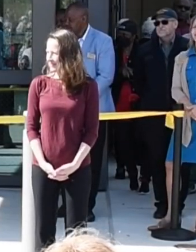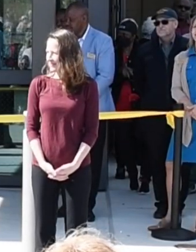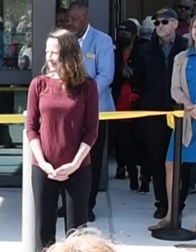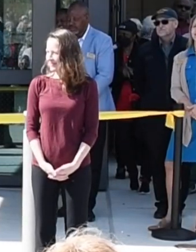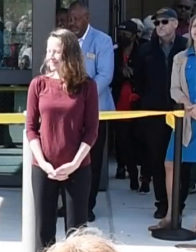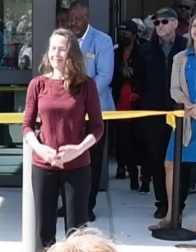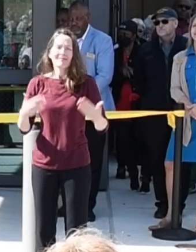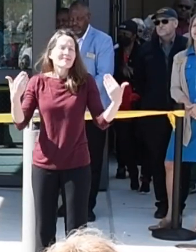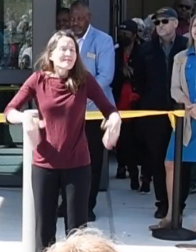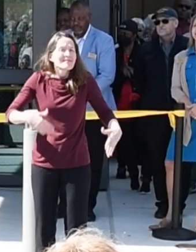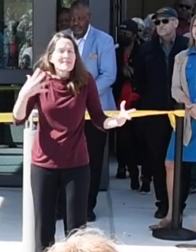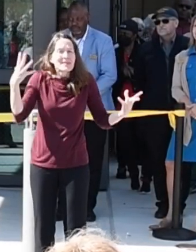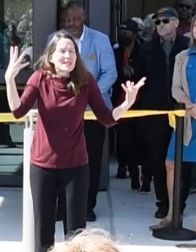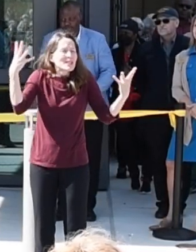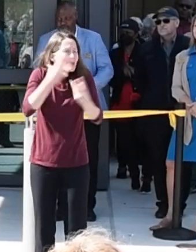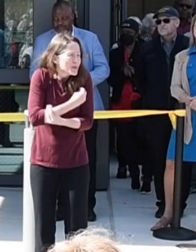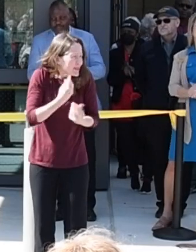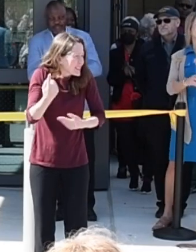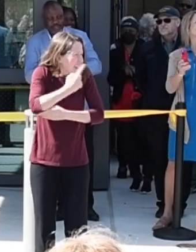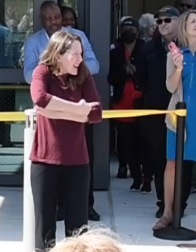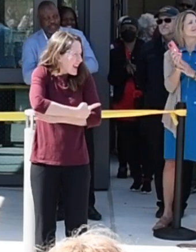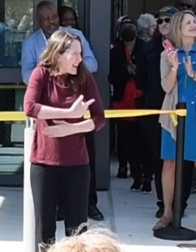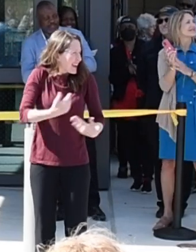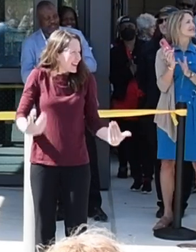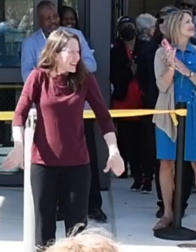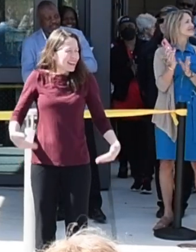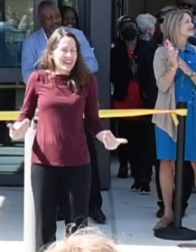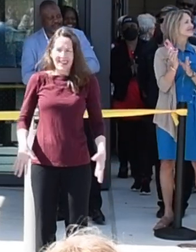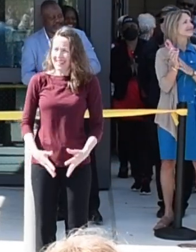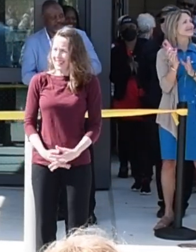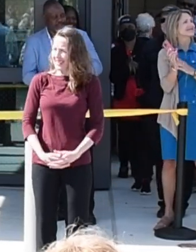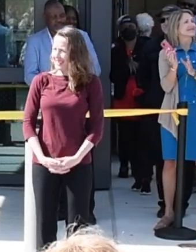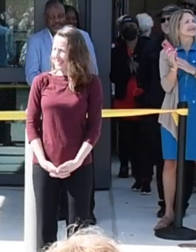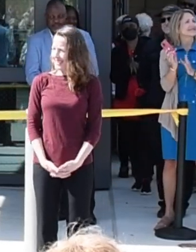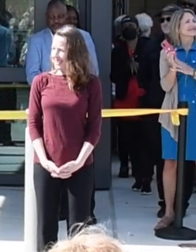What a beautiful day it is!